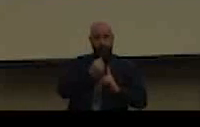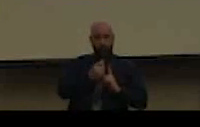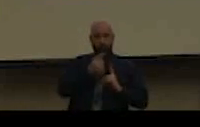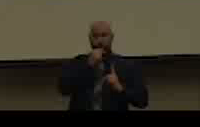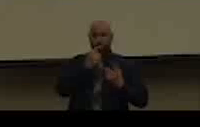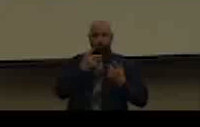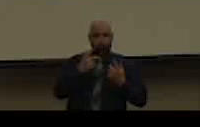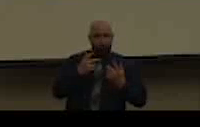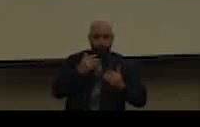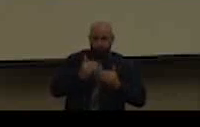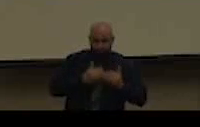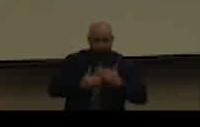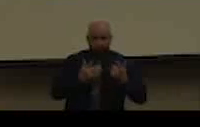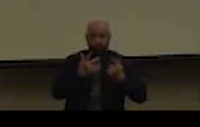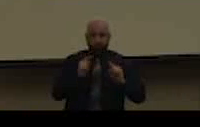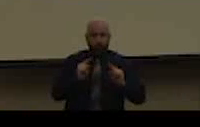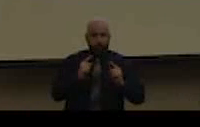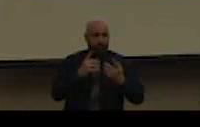What that doesn't